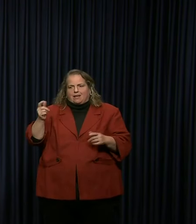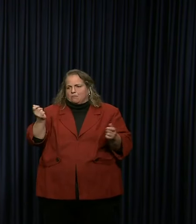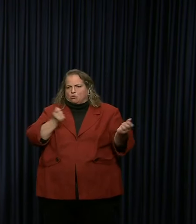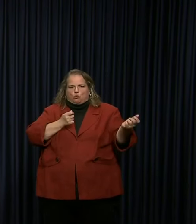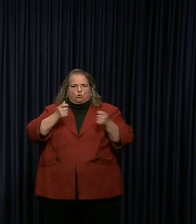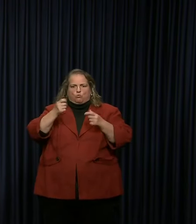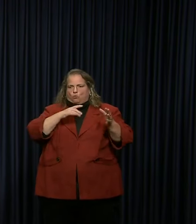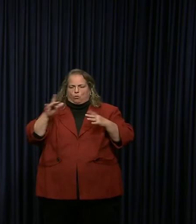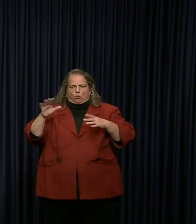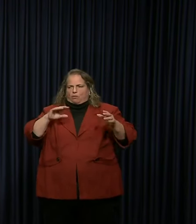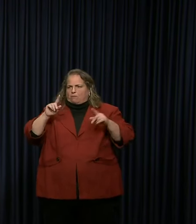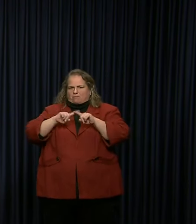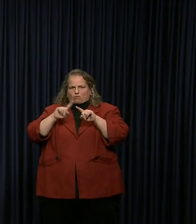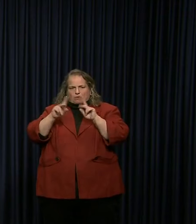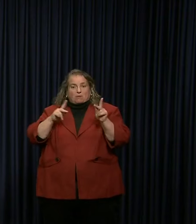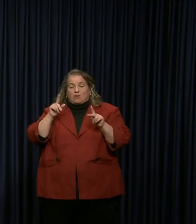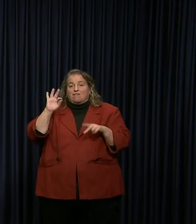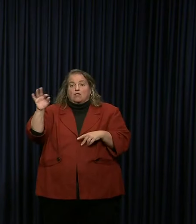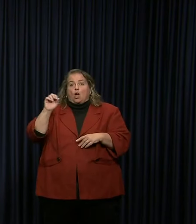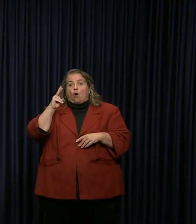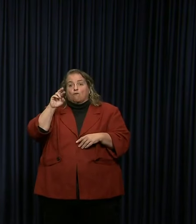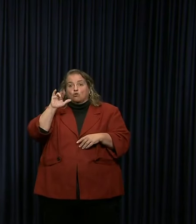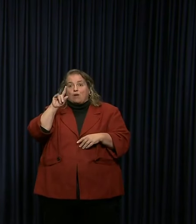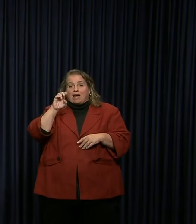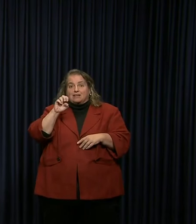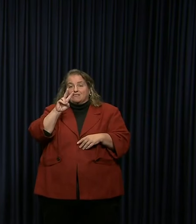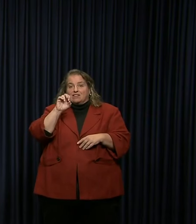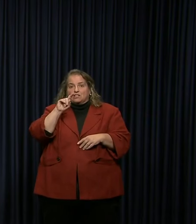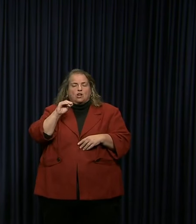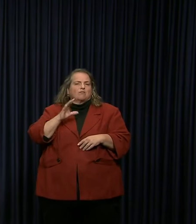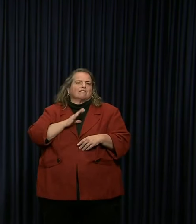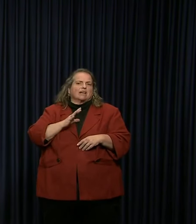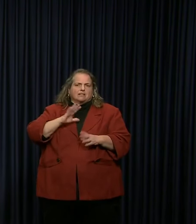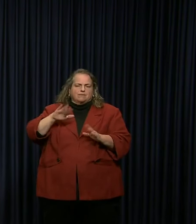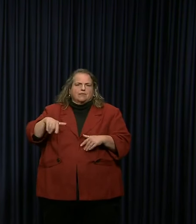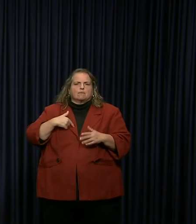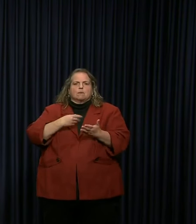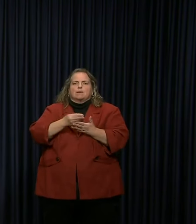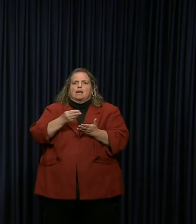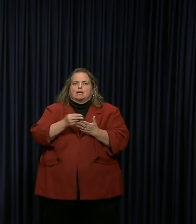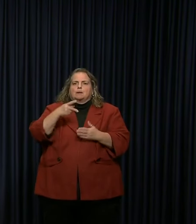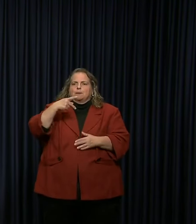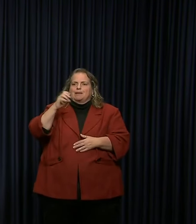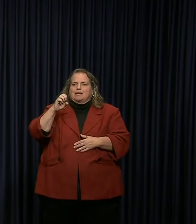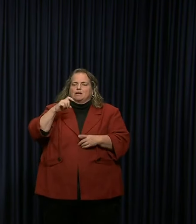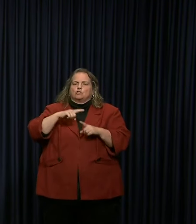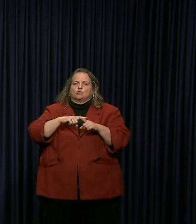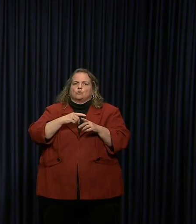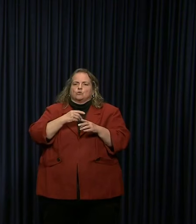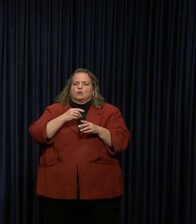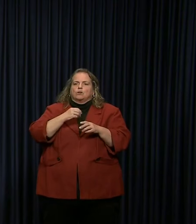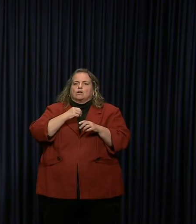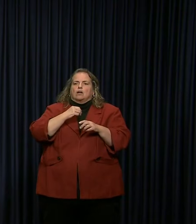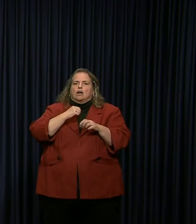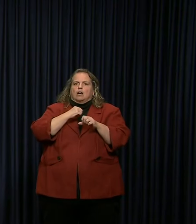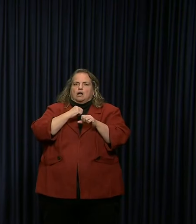directions. If they override the veto, fine. I'm out trying to buy PPE to test people, to prevent deaths and save